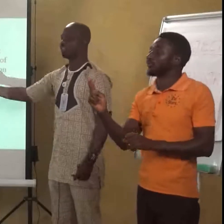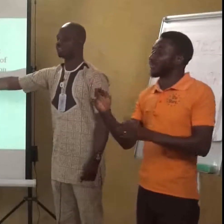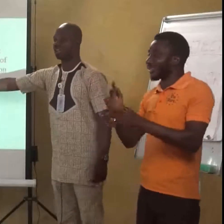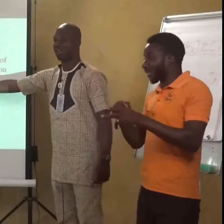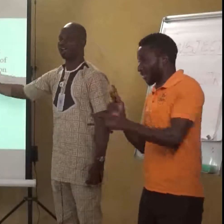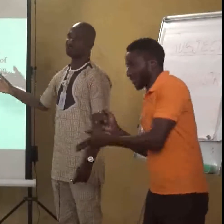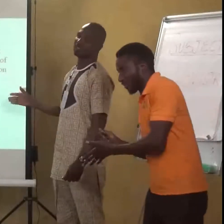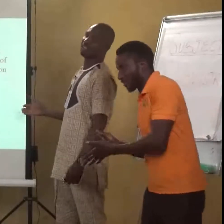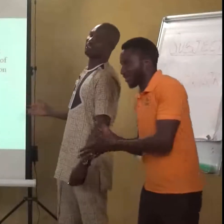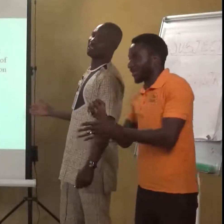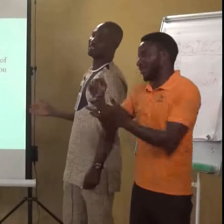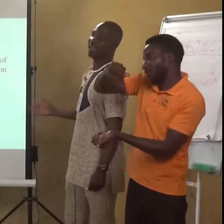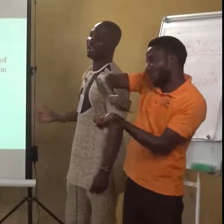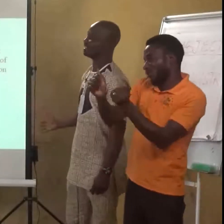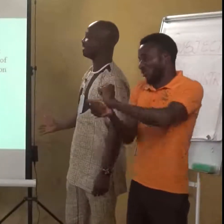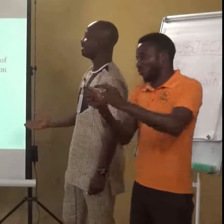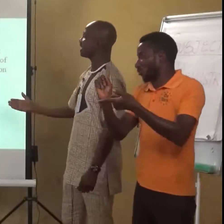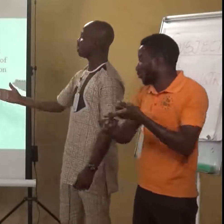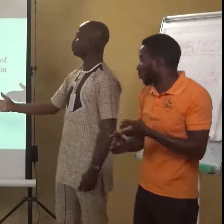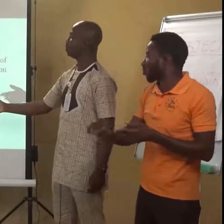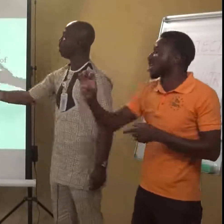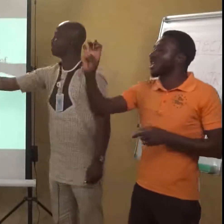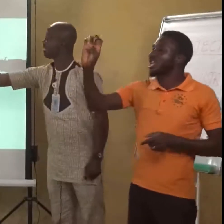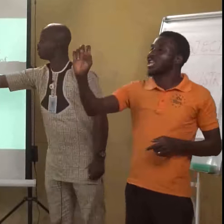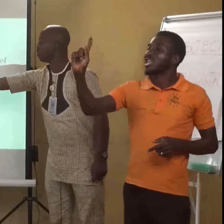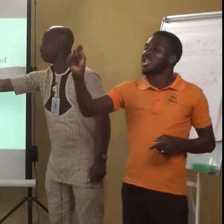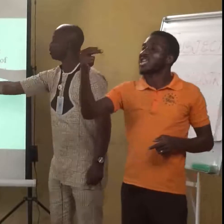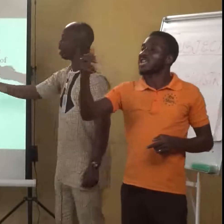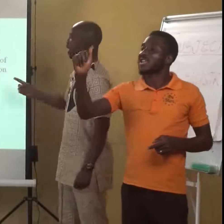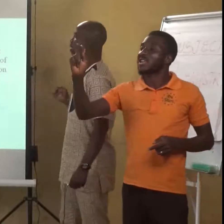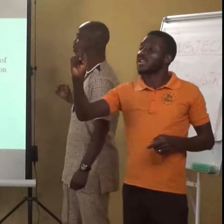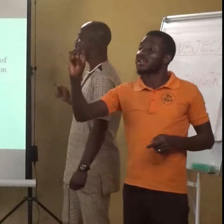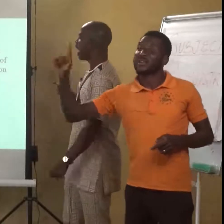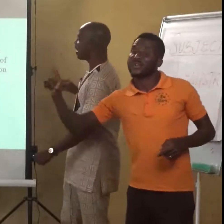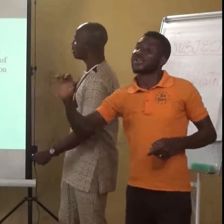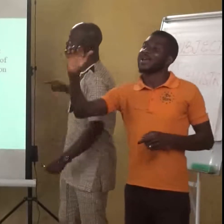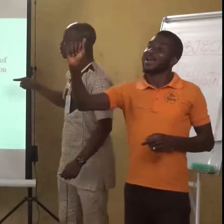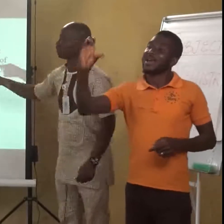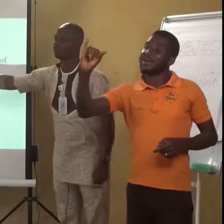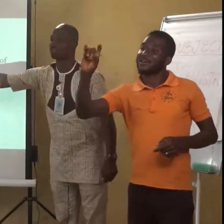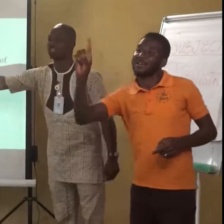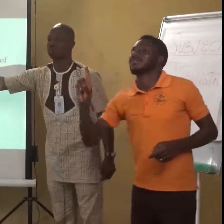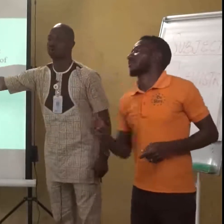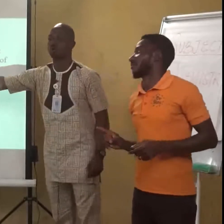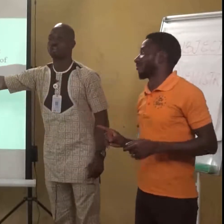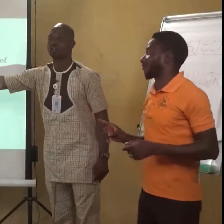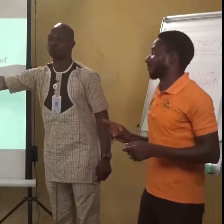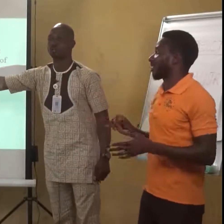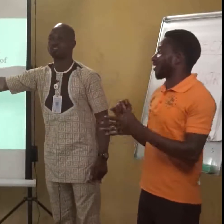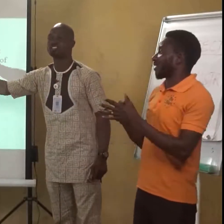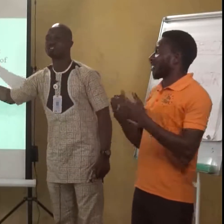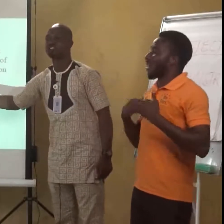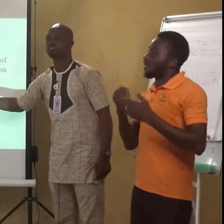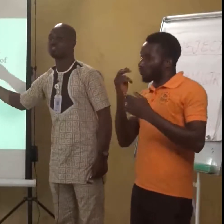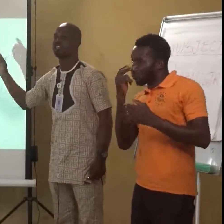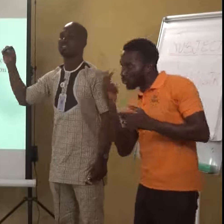to ethanoic acid. That has shown oxidation on the top arrow and reduction in the backward arrow, because